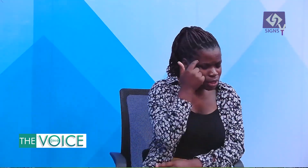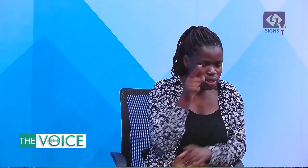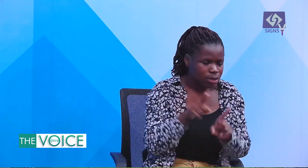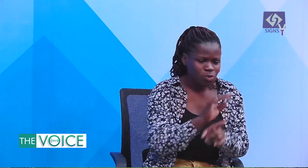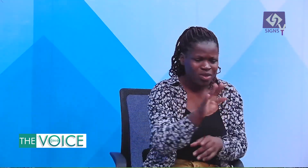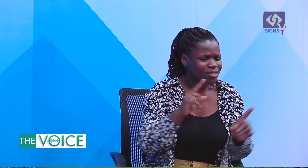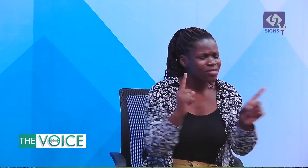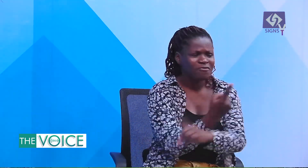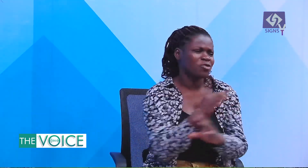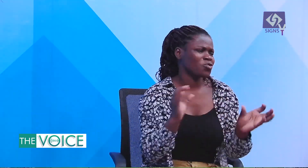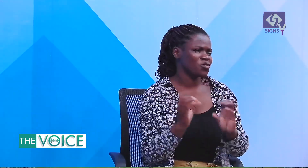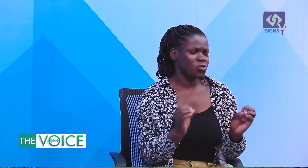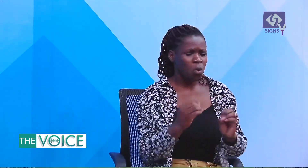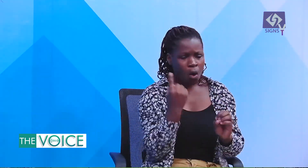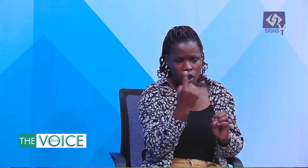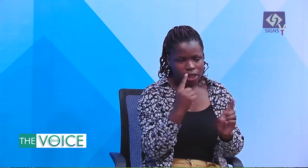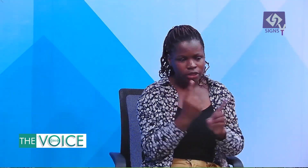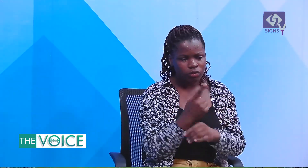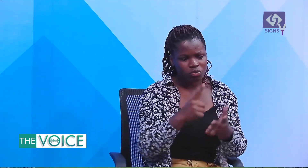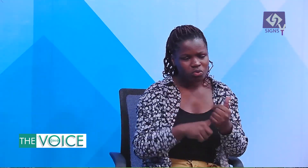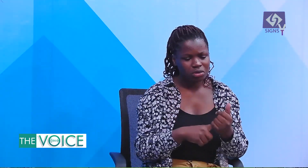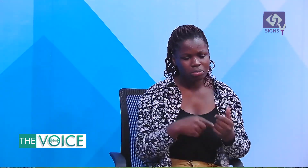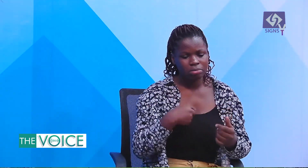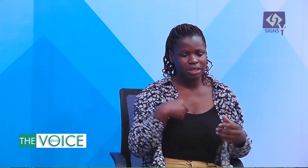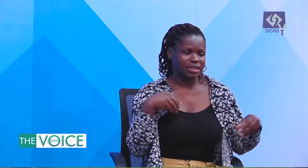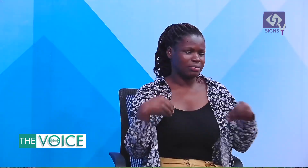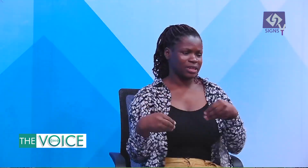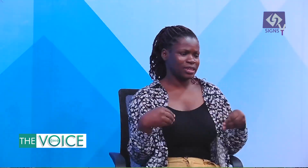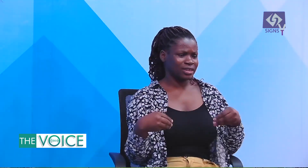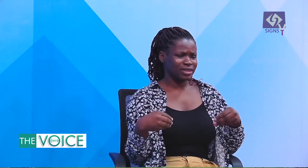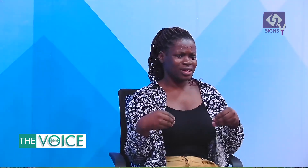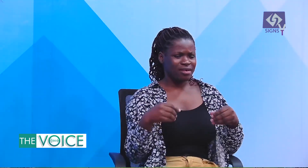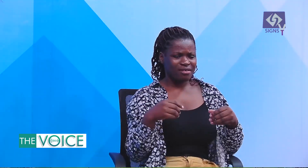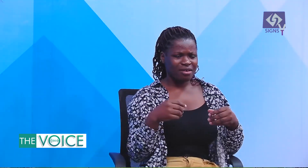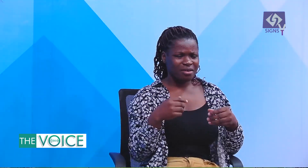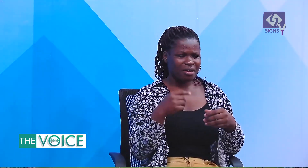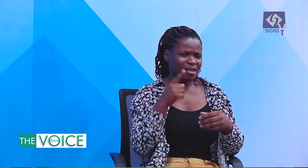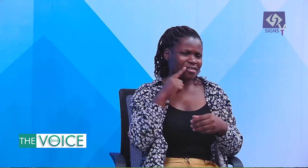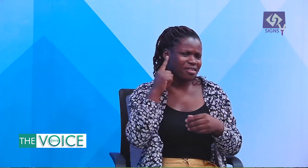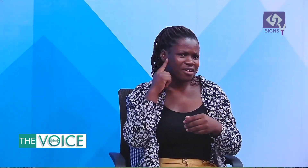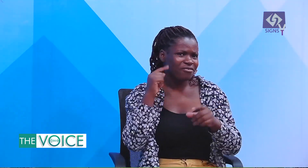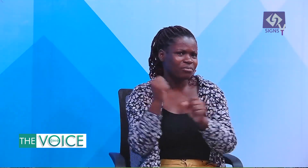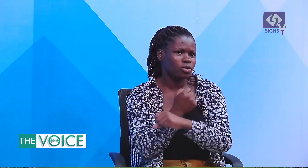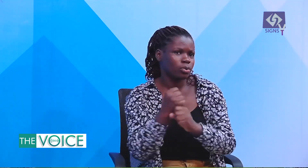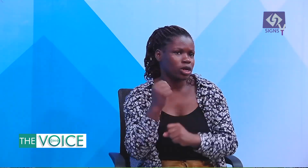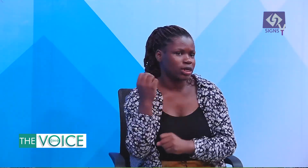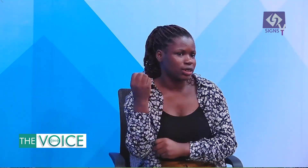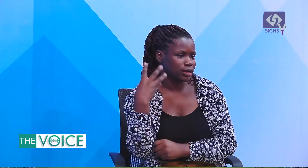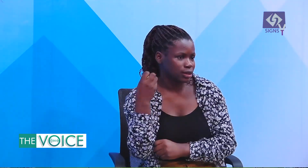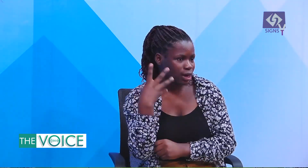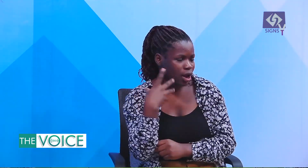gets to change a lot of things. We are not so different. We just have a difference of a certain